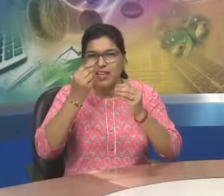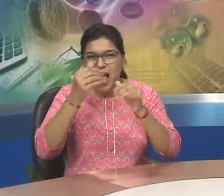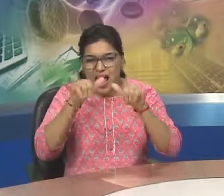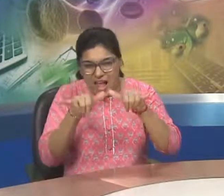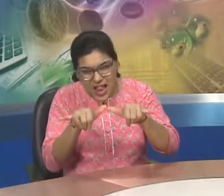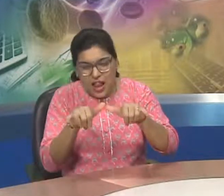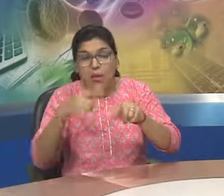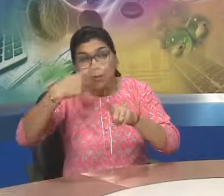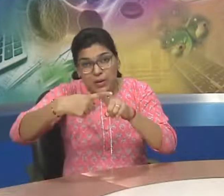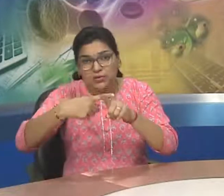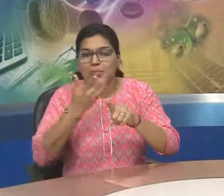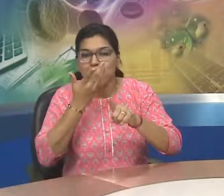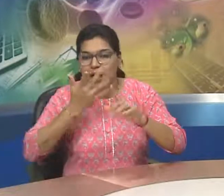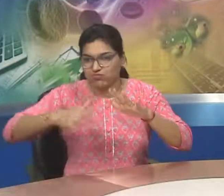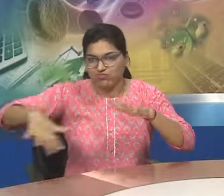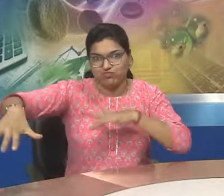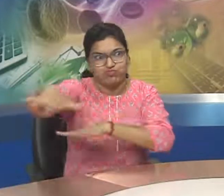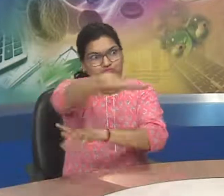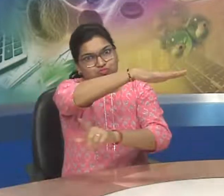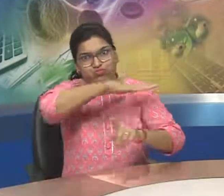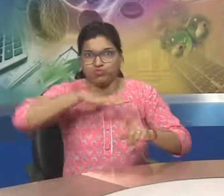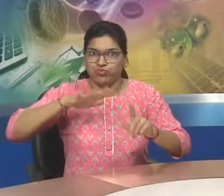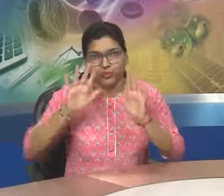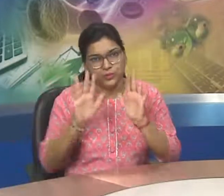from the carbon dioxide